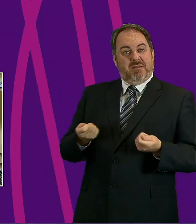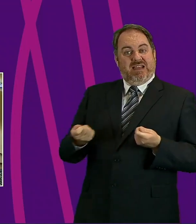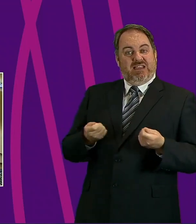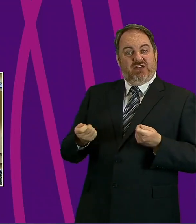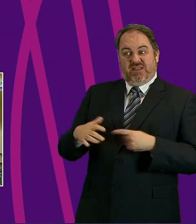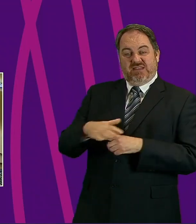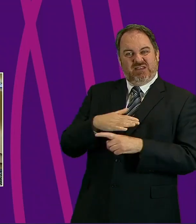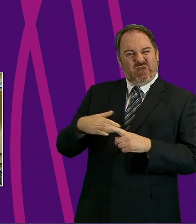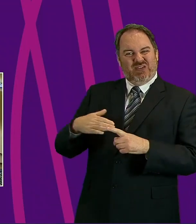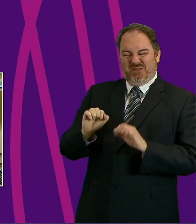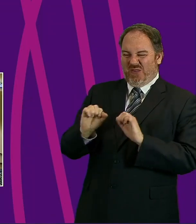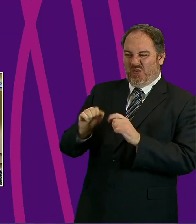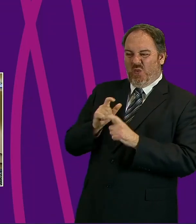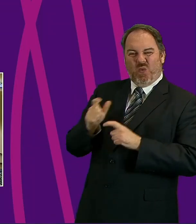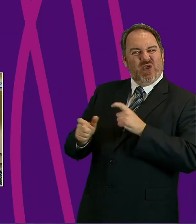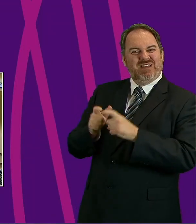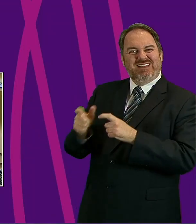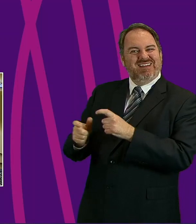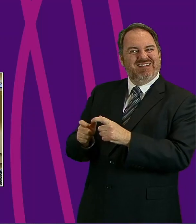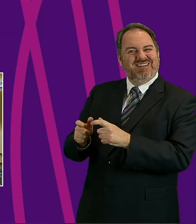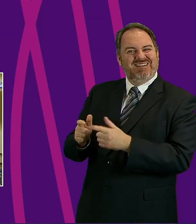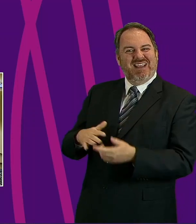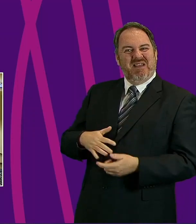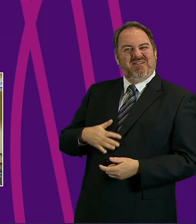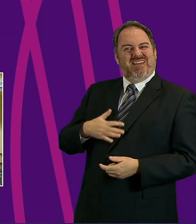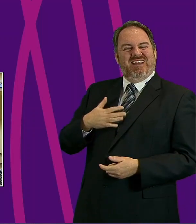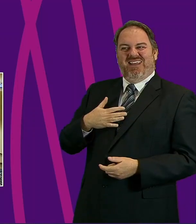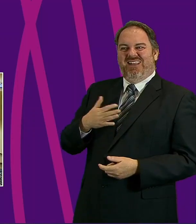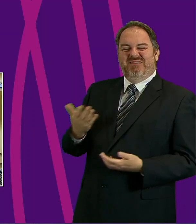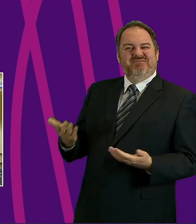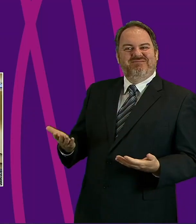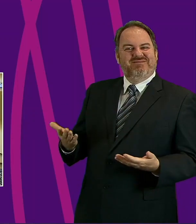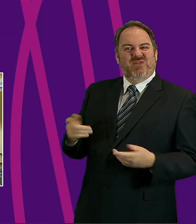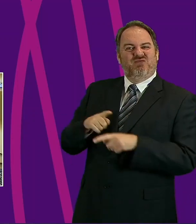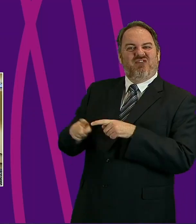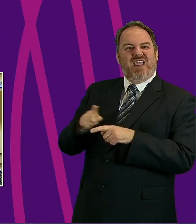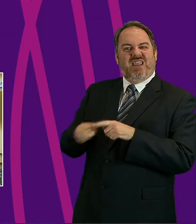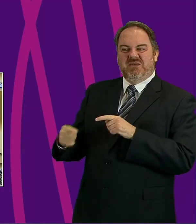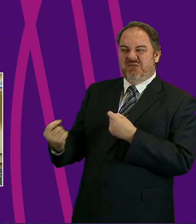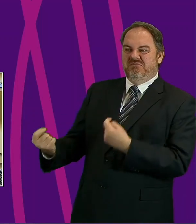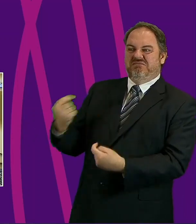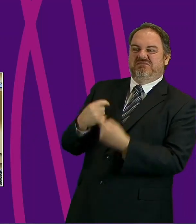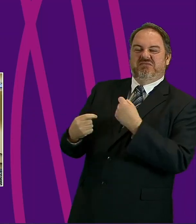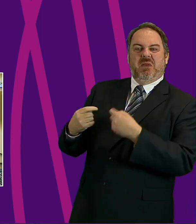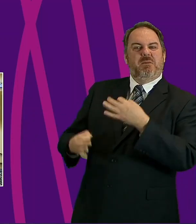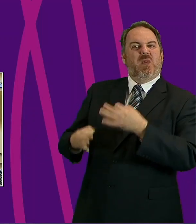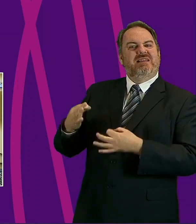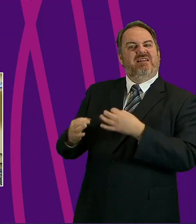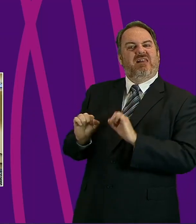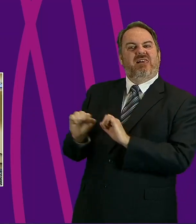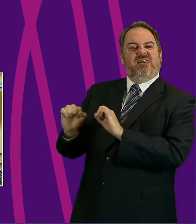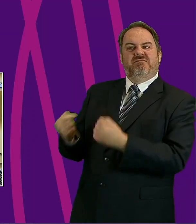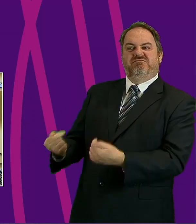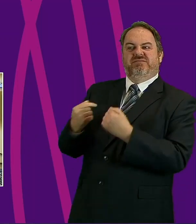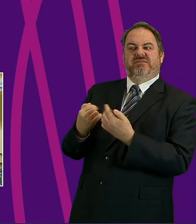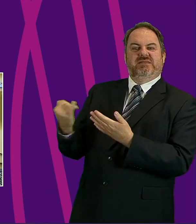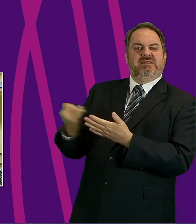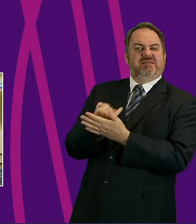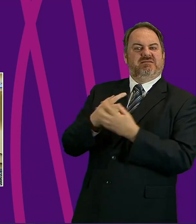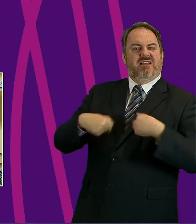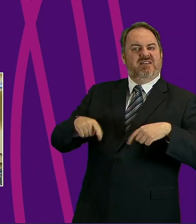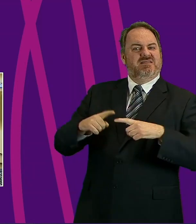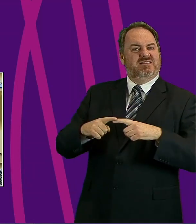believe terminology like that is seeking to make it political. I covered this at some length yesterday, and I'm very happy